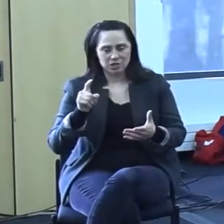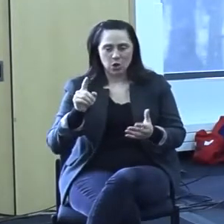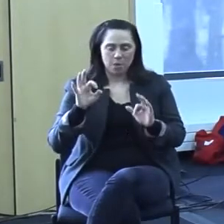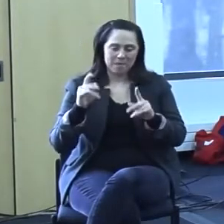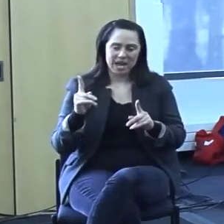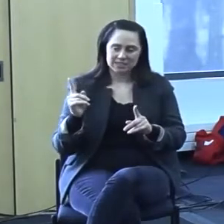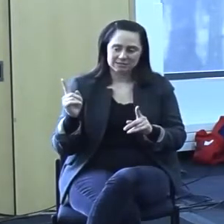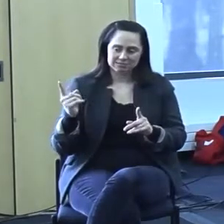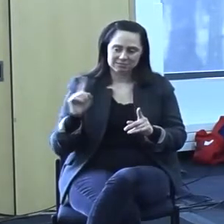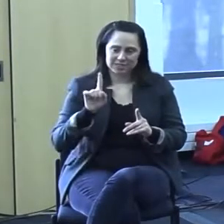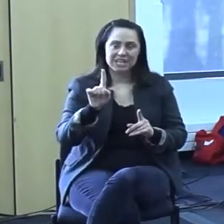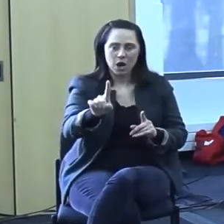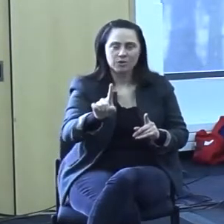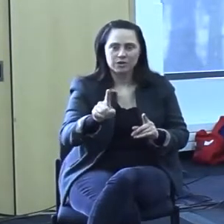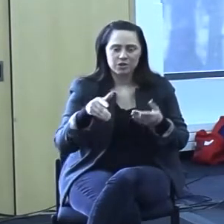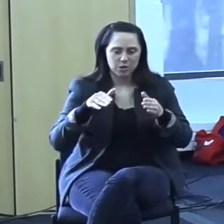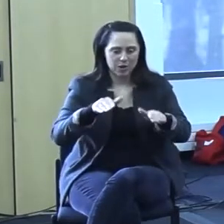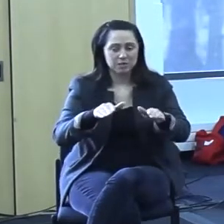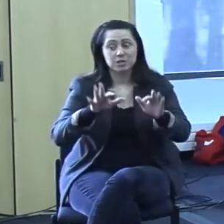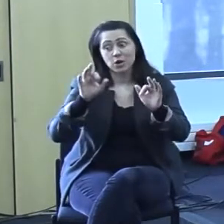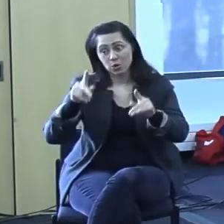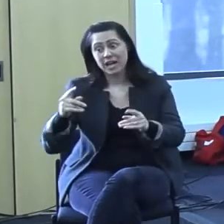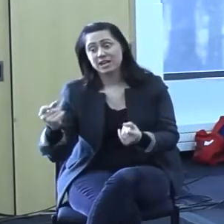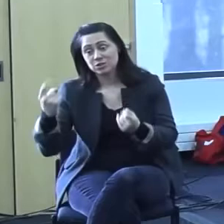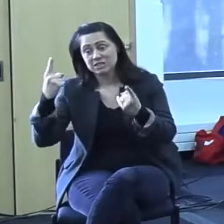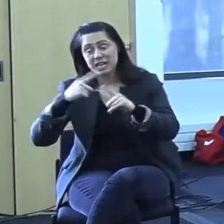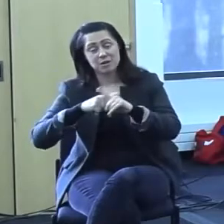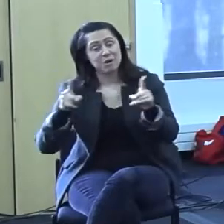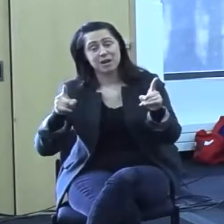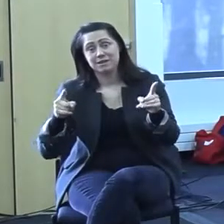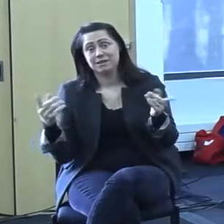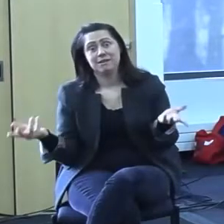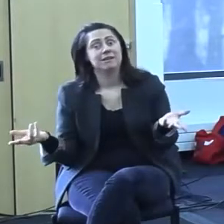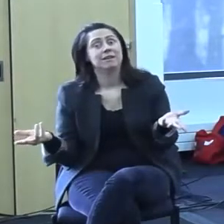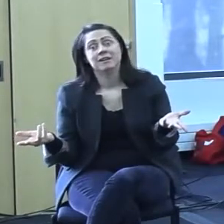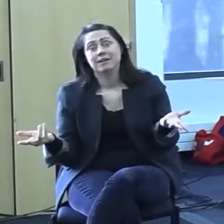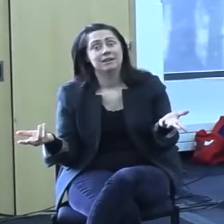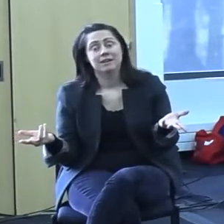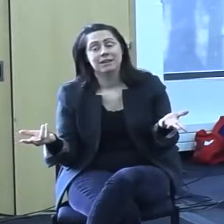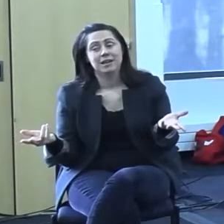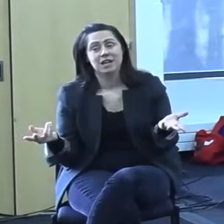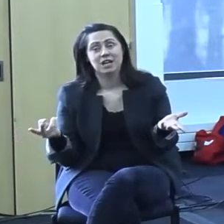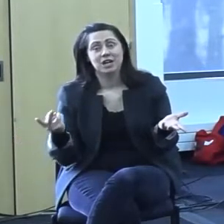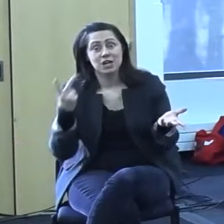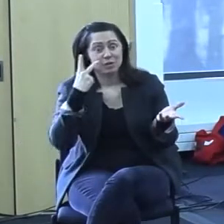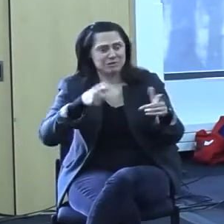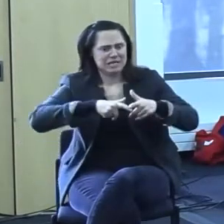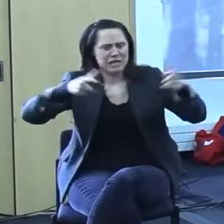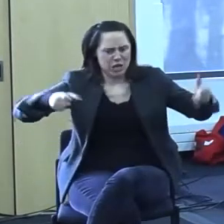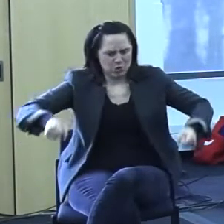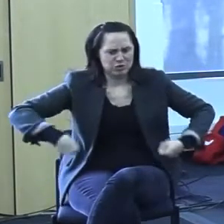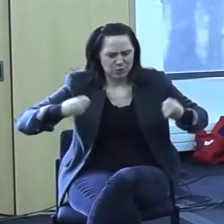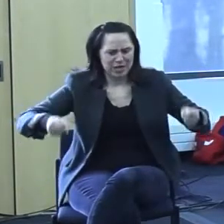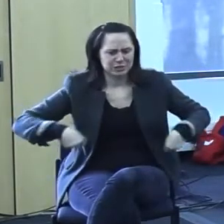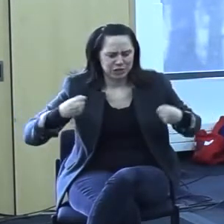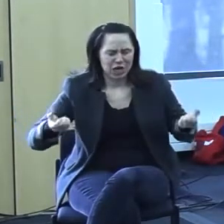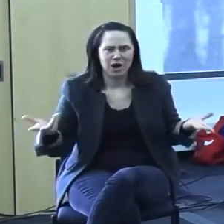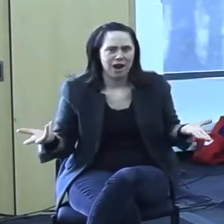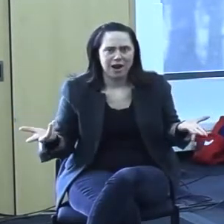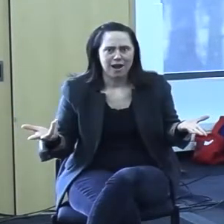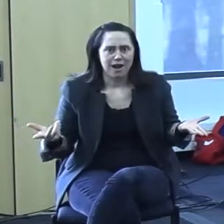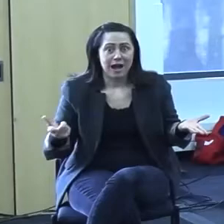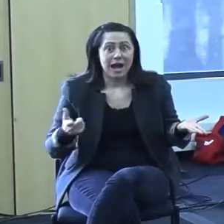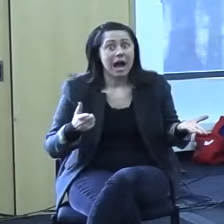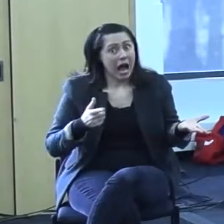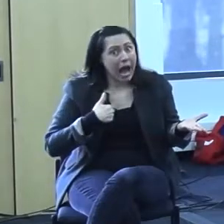I'm like, okay, I understand, but you see this huge wheelchair, I need to